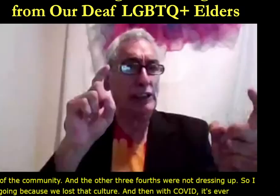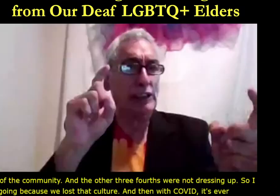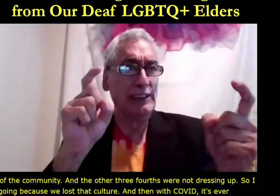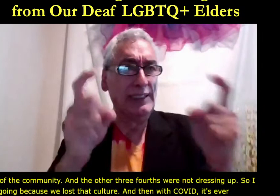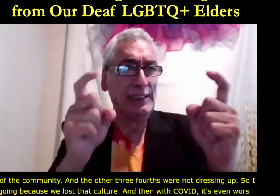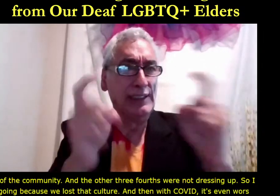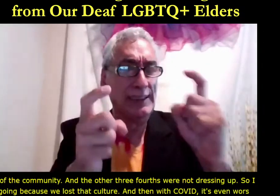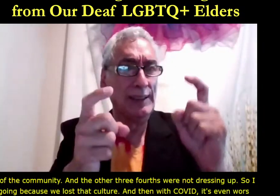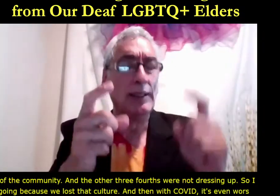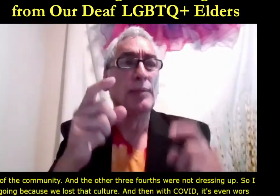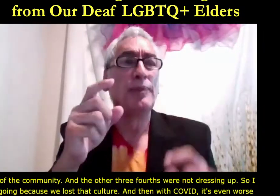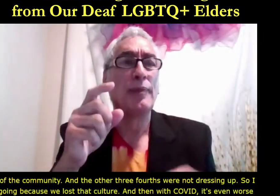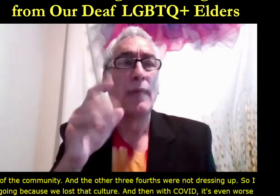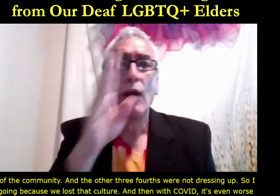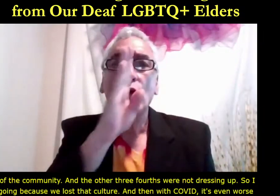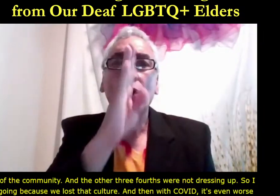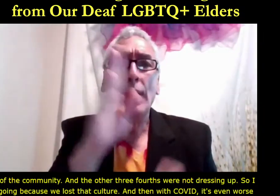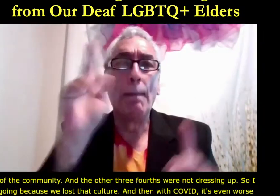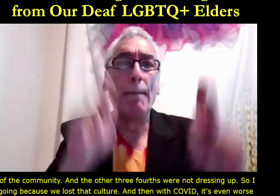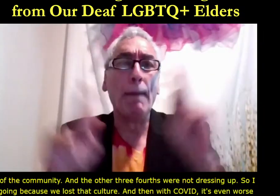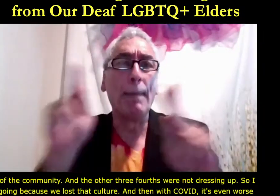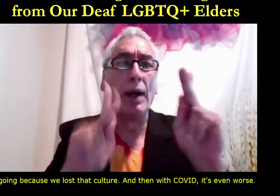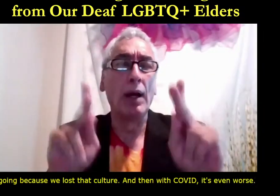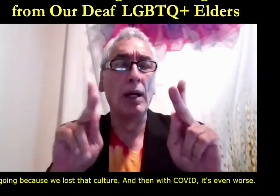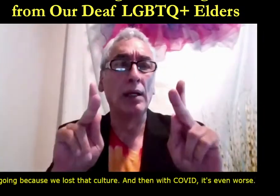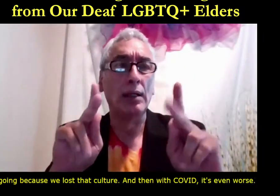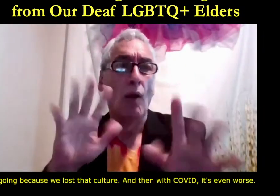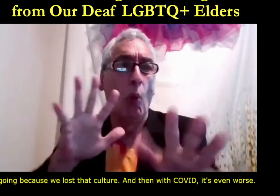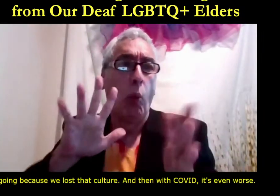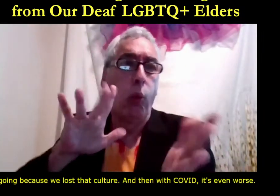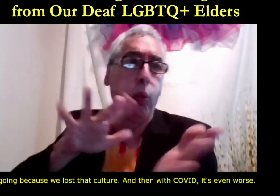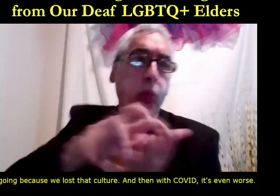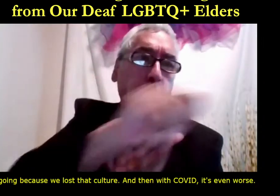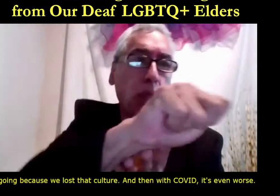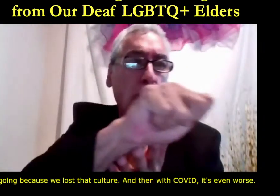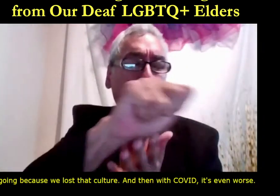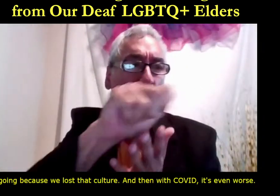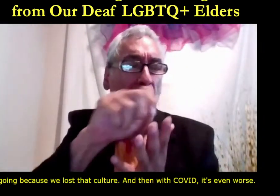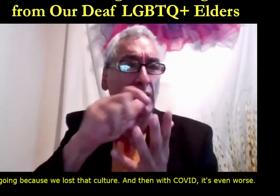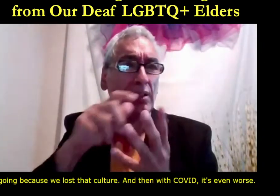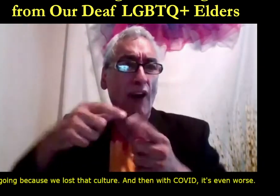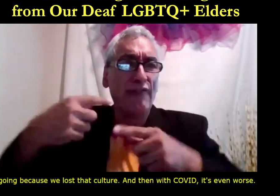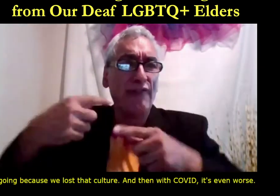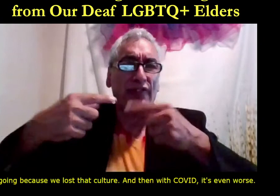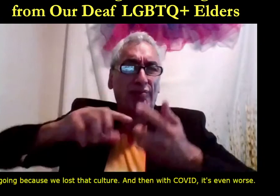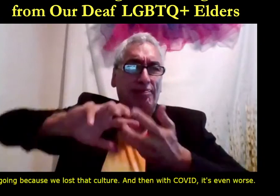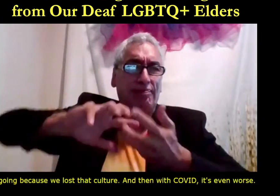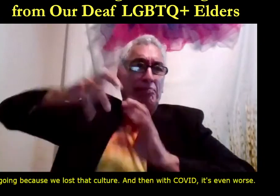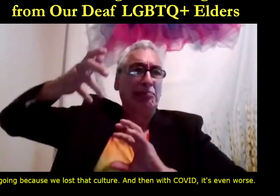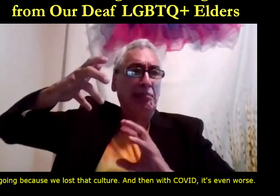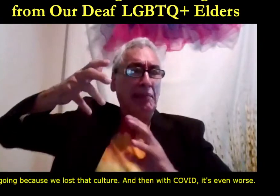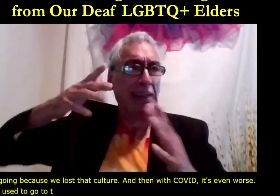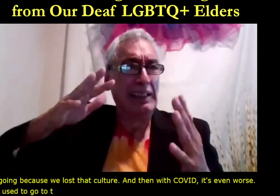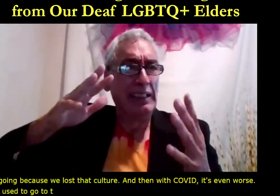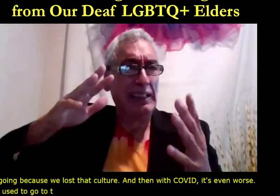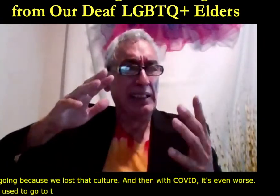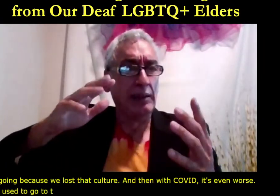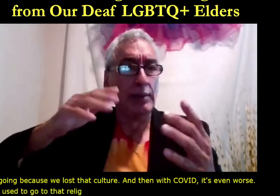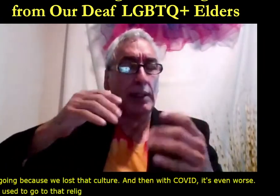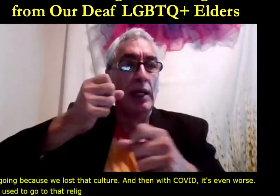parade and i saw it change over time and more straight straight straight people kind of came in and it